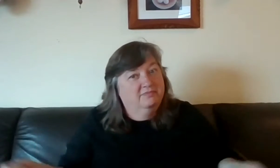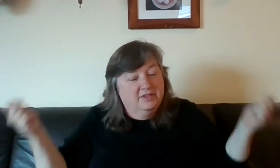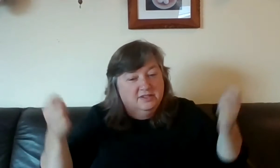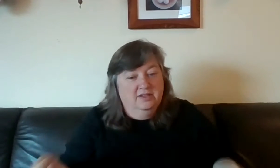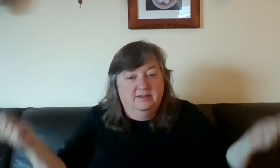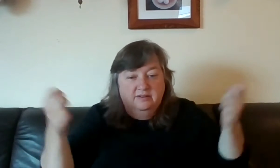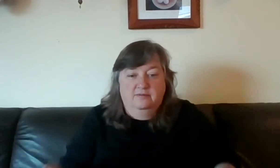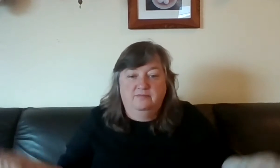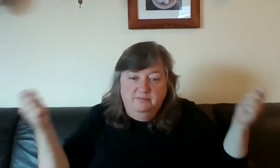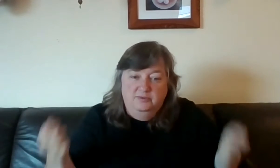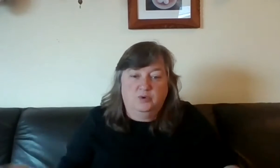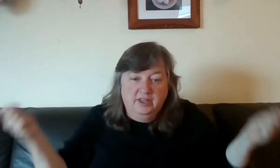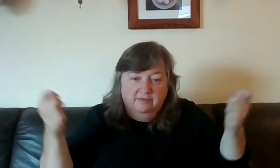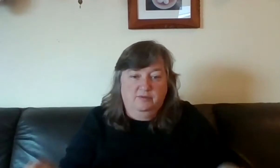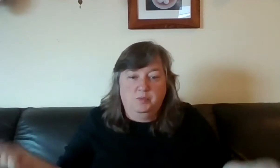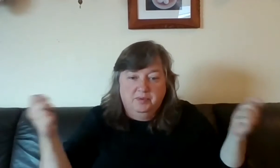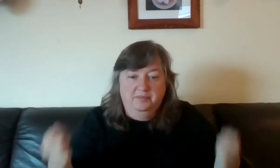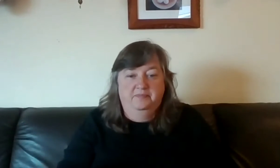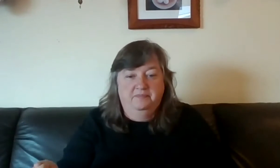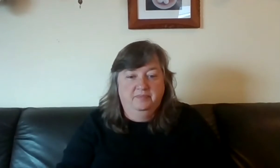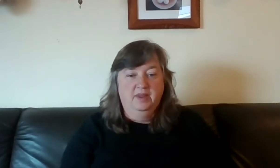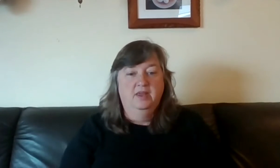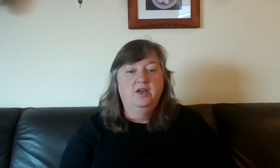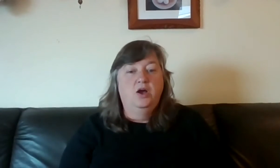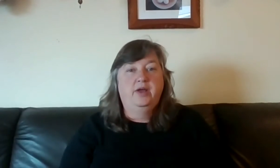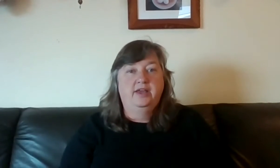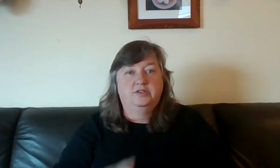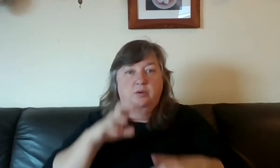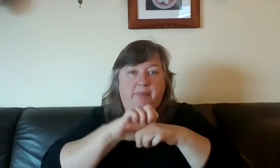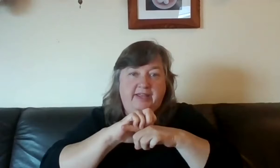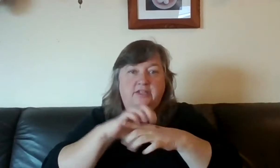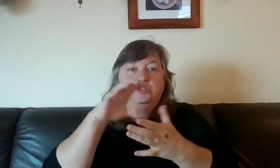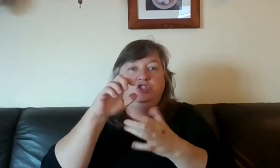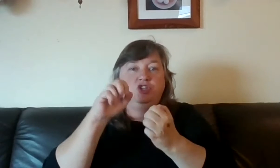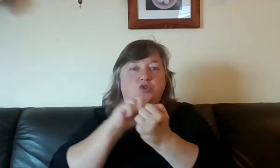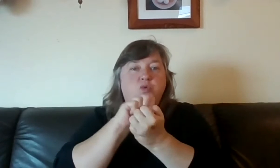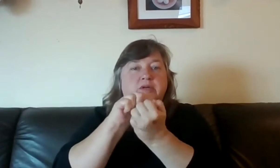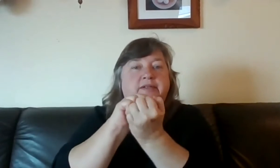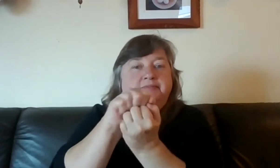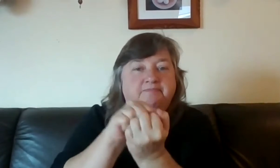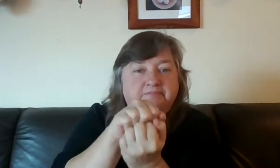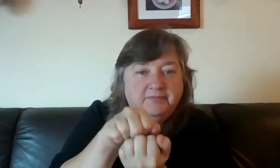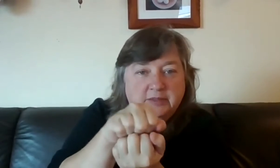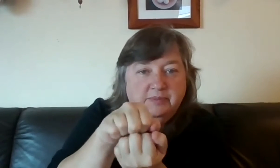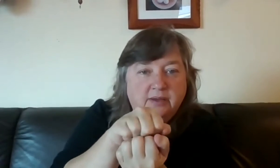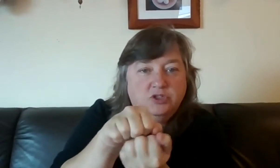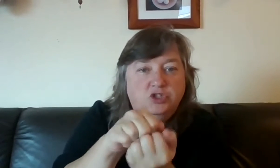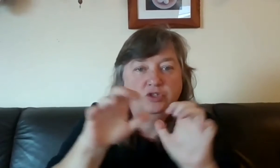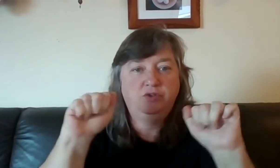is the twirling of the rope. Okay, so bite, chew. This becomes chew. Your